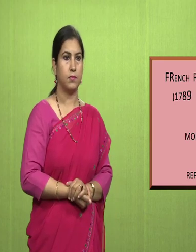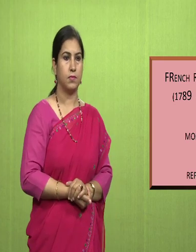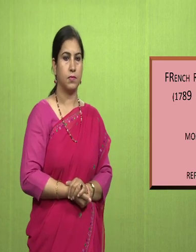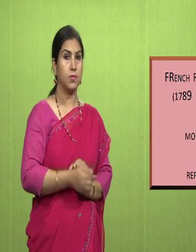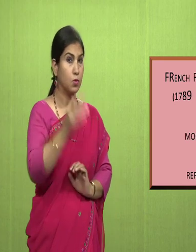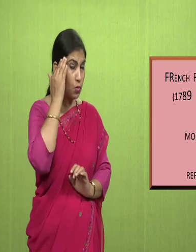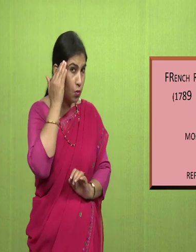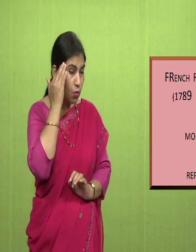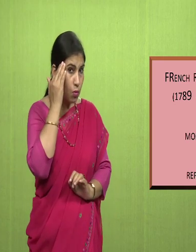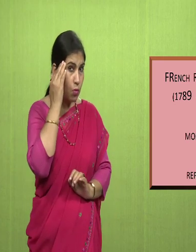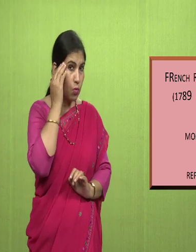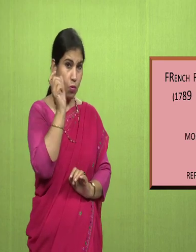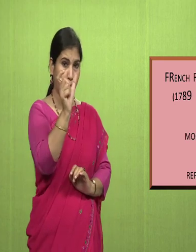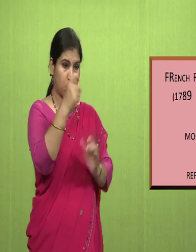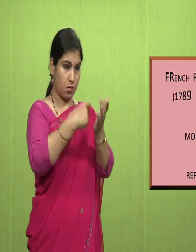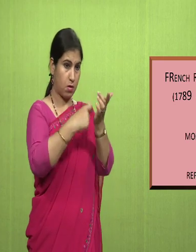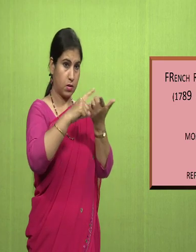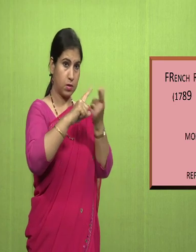You know the meaning of republic?